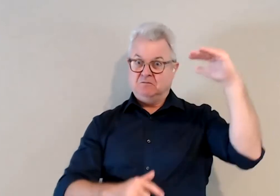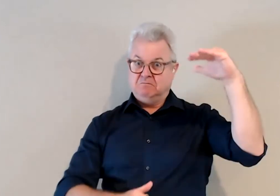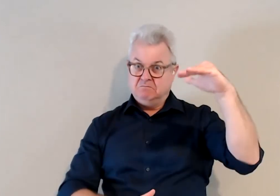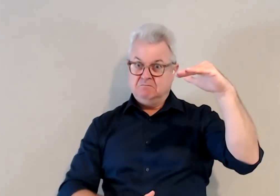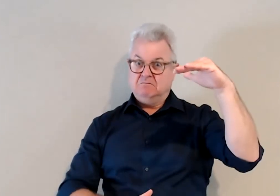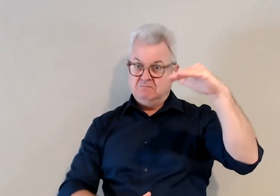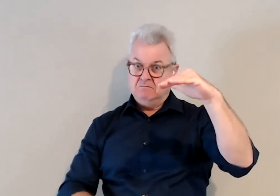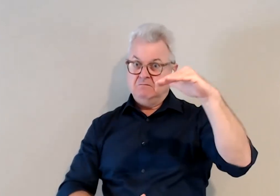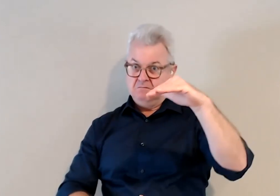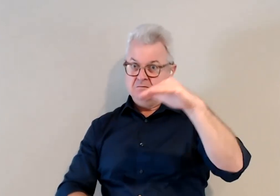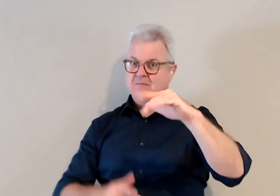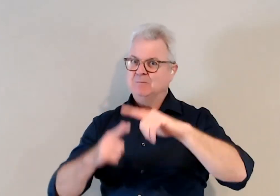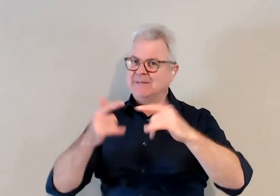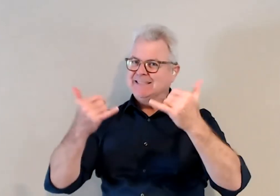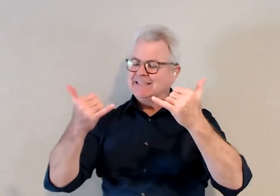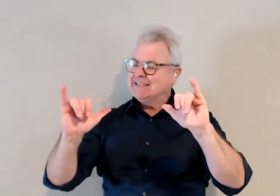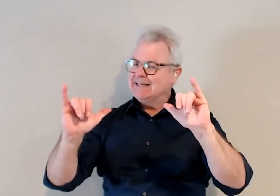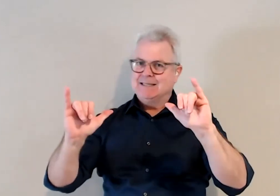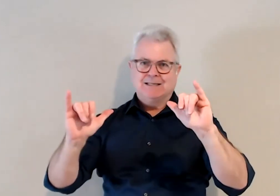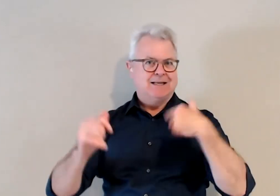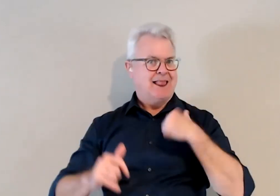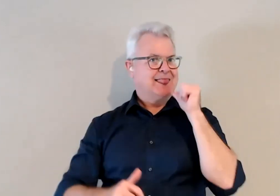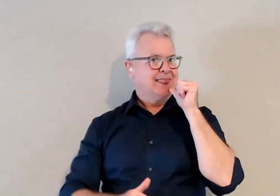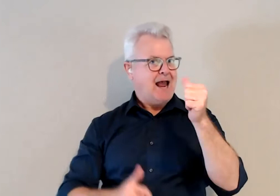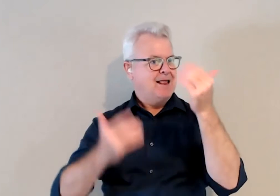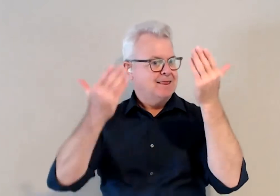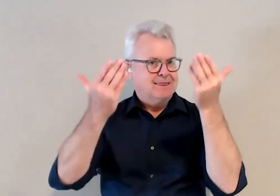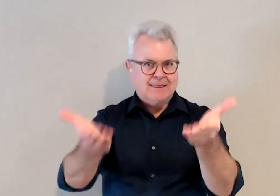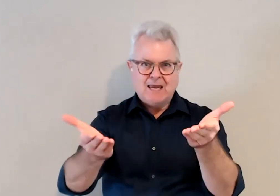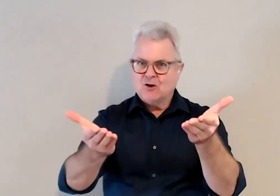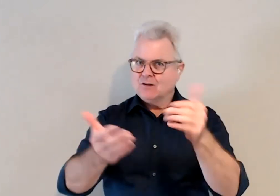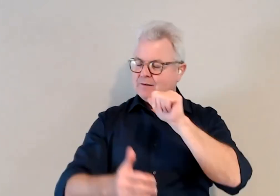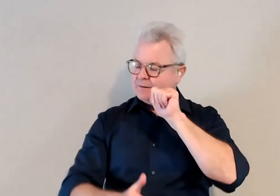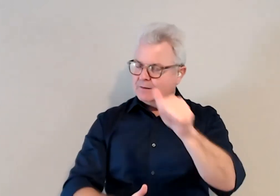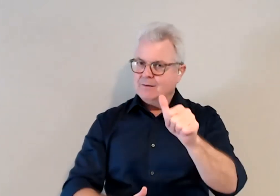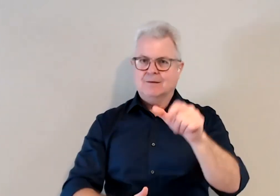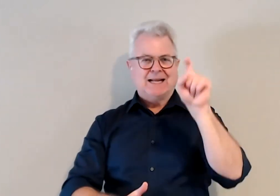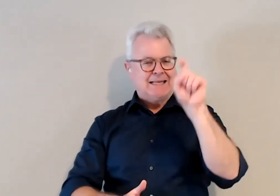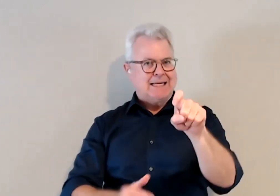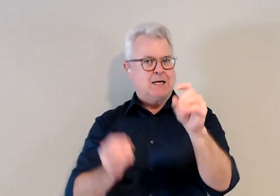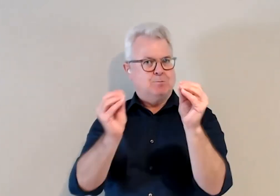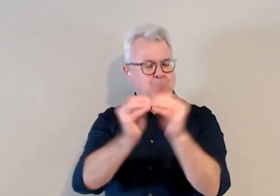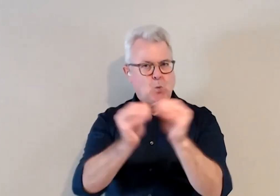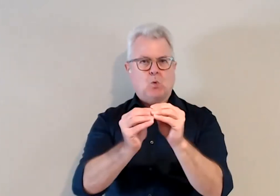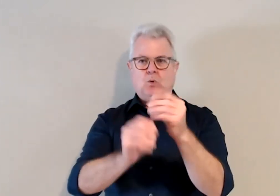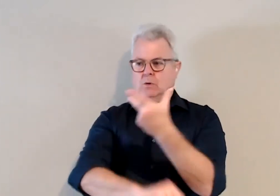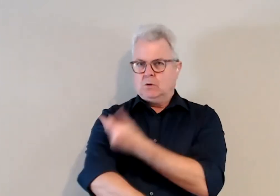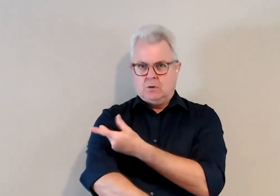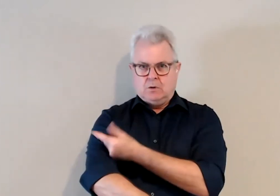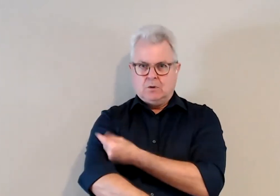the positive rate has been going down since. But yeah, unfortunately, we're not where we want to be. So